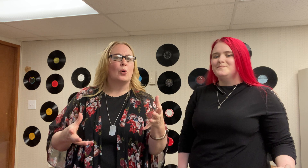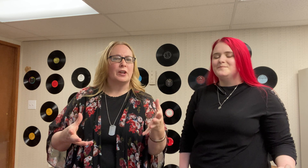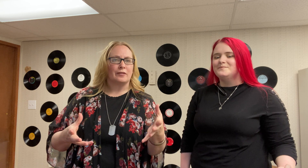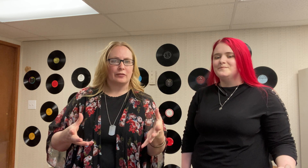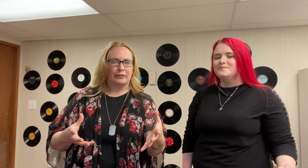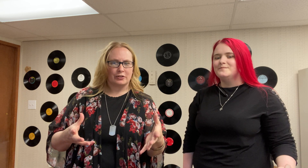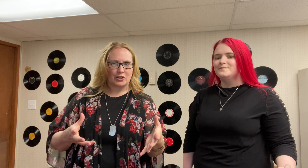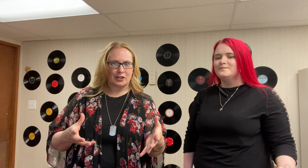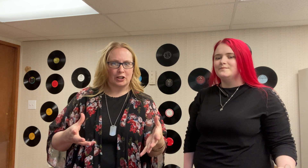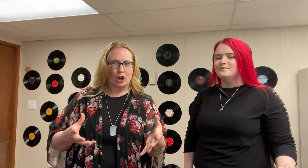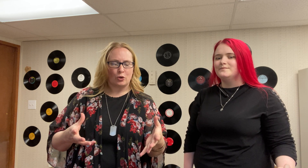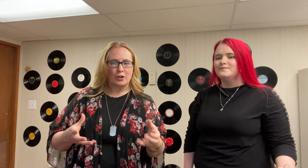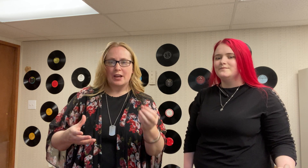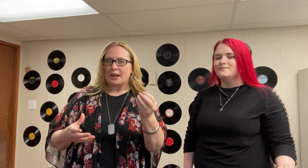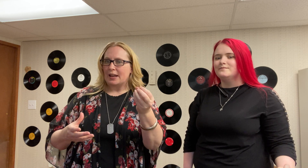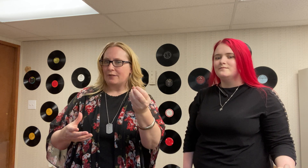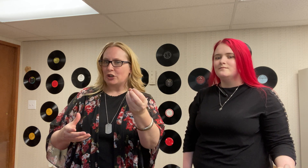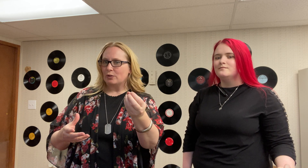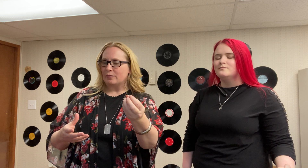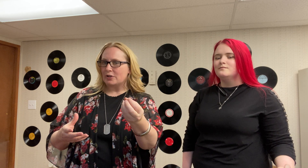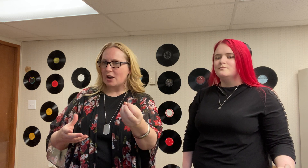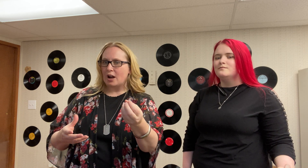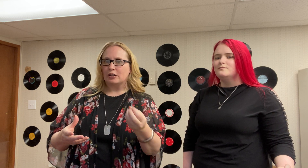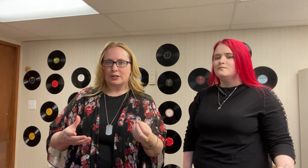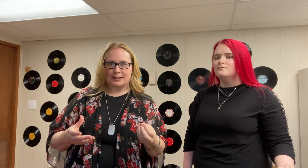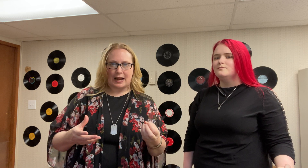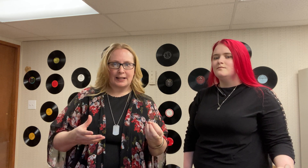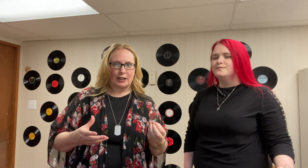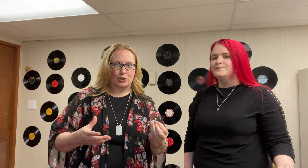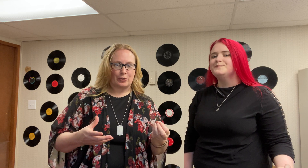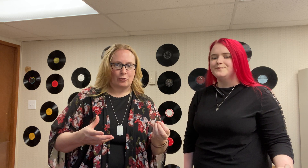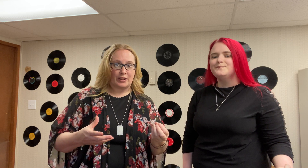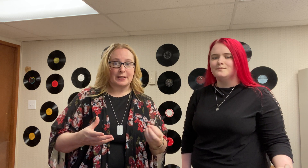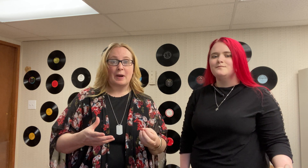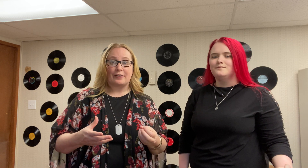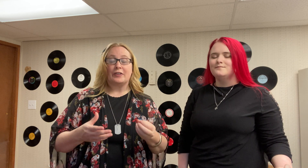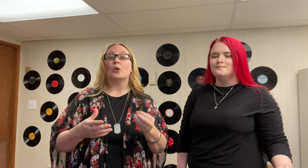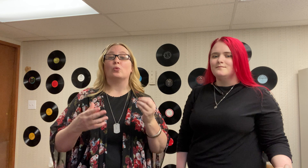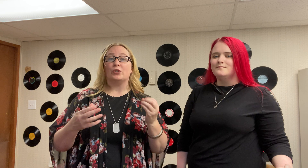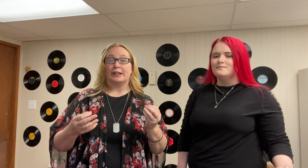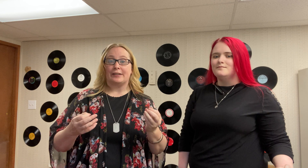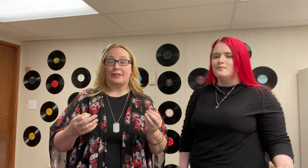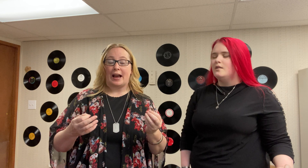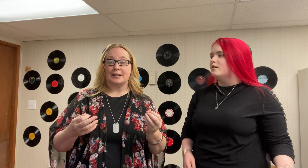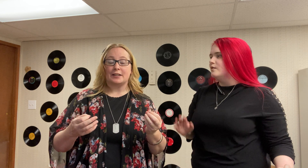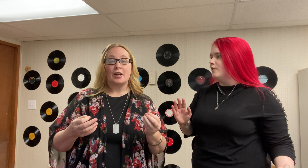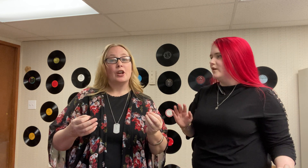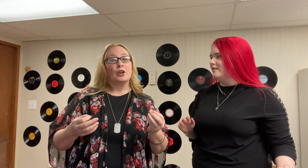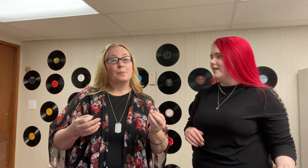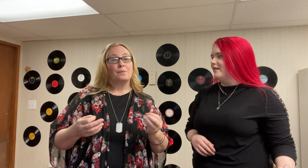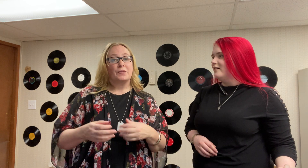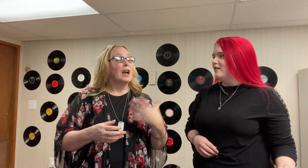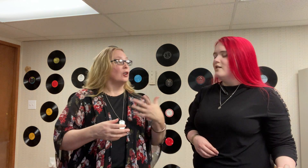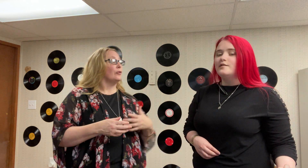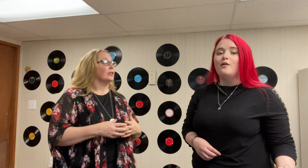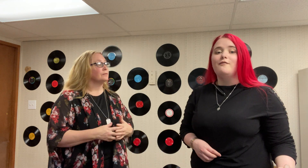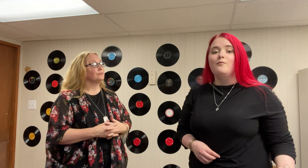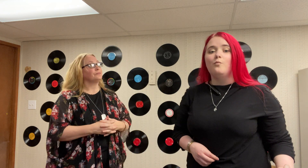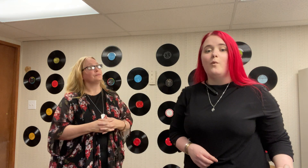going slow, if you've not learned sign language before, this might feel really fast. So can I say? Yeah, go for it. So when